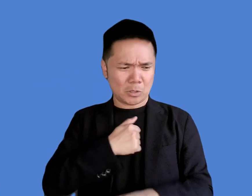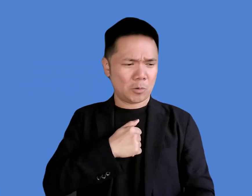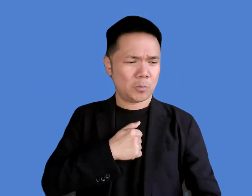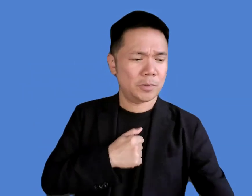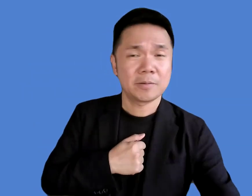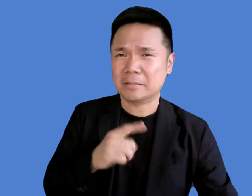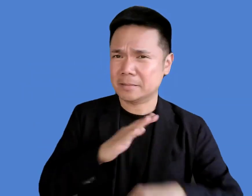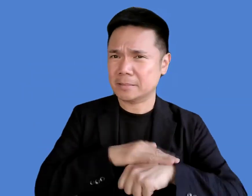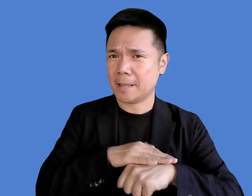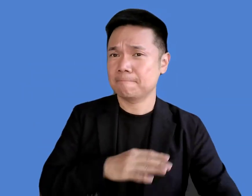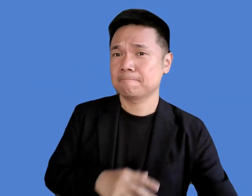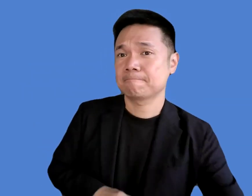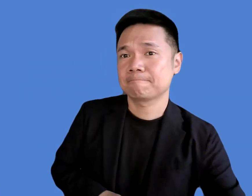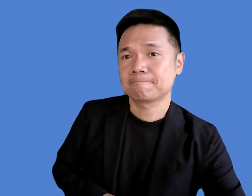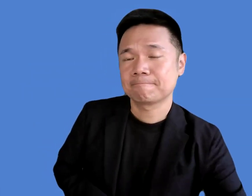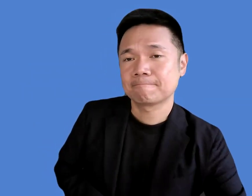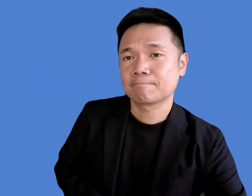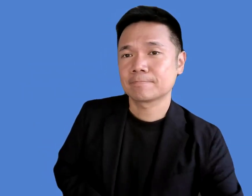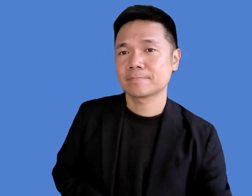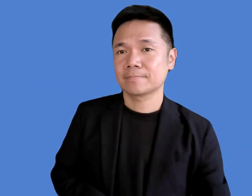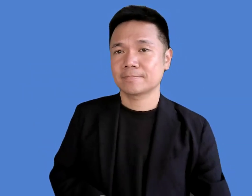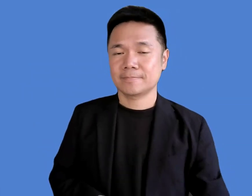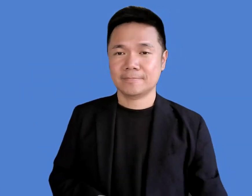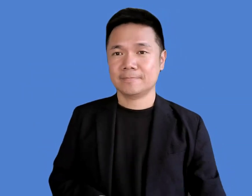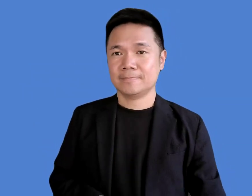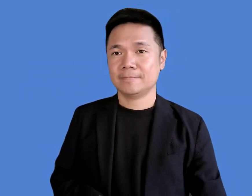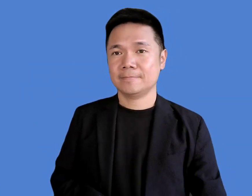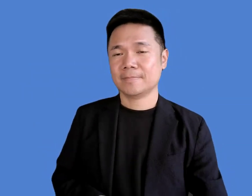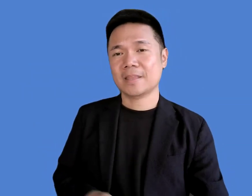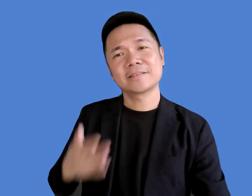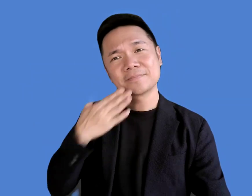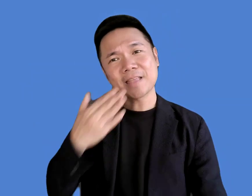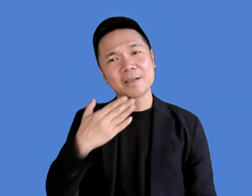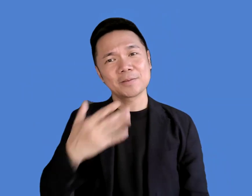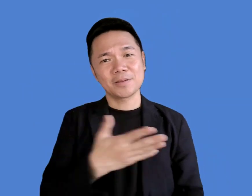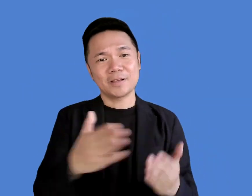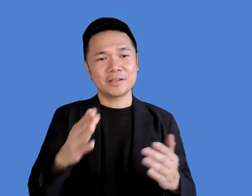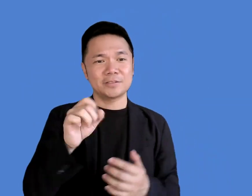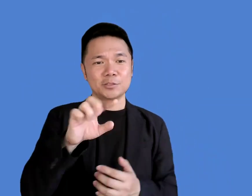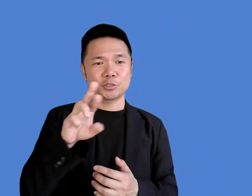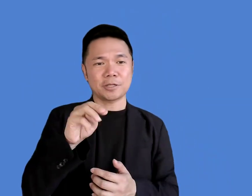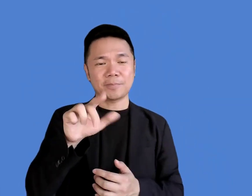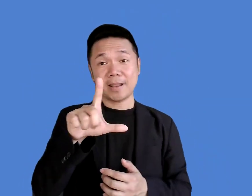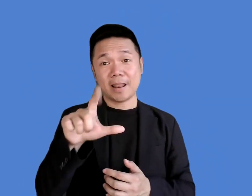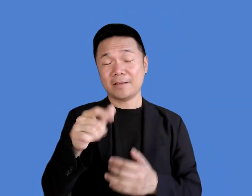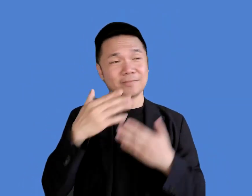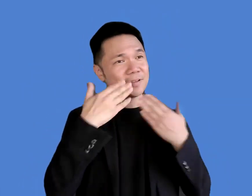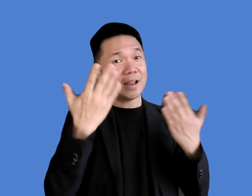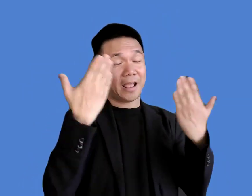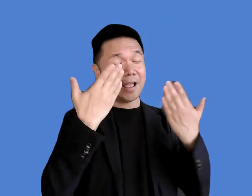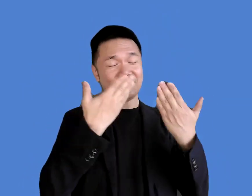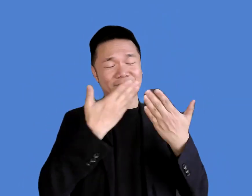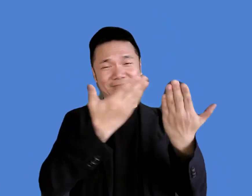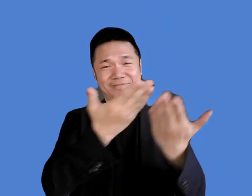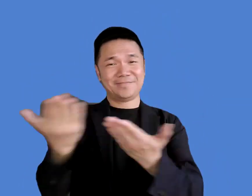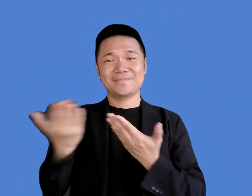5 minutes. Over to you. Thank you so much, Shamila, and good afternoon, everyone. It's really an honor for me